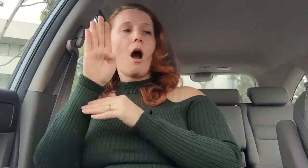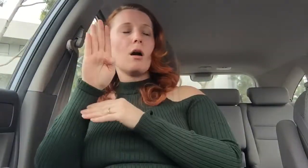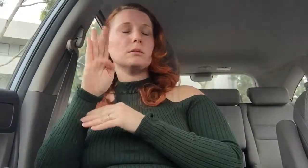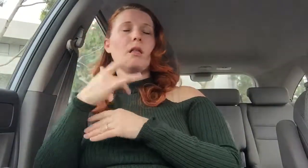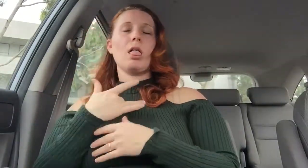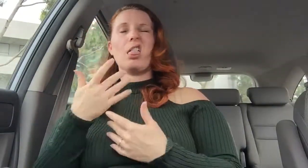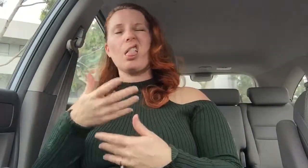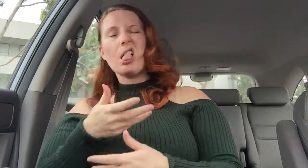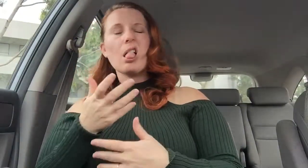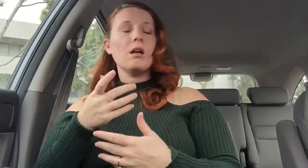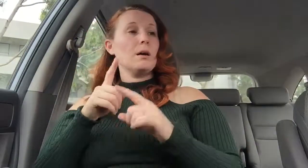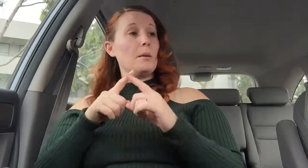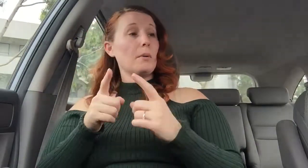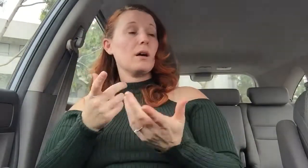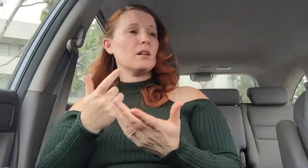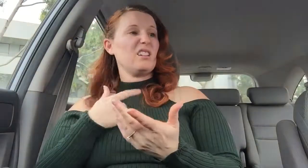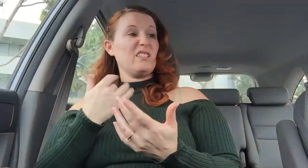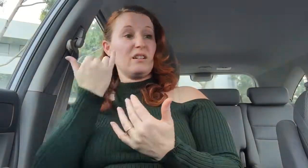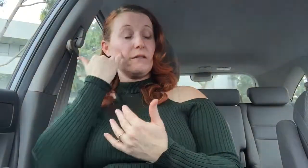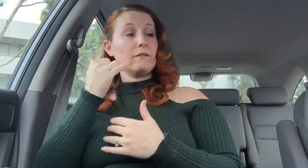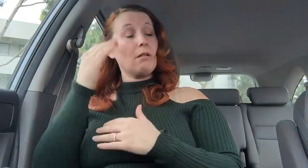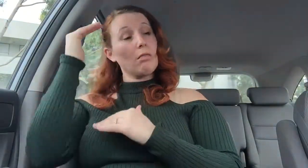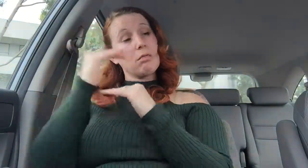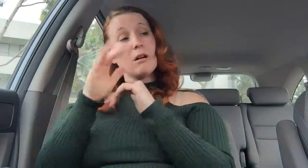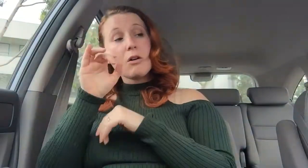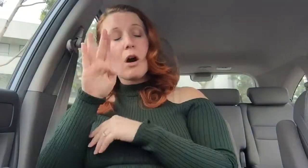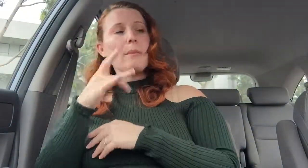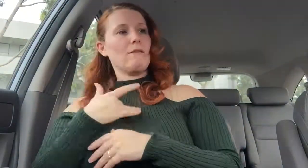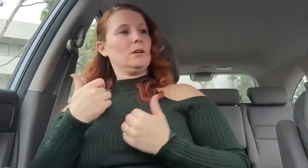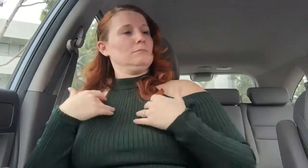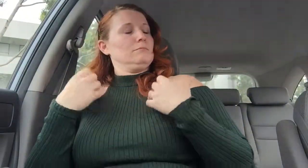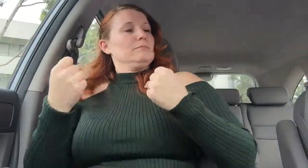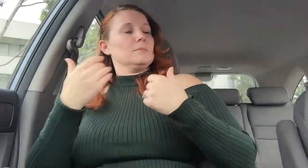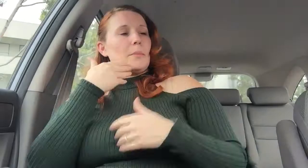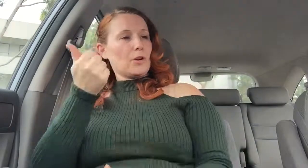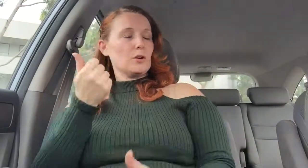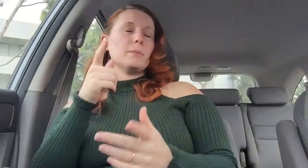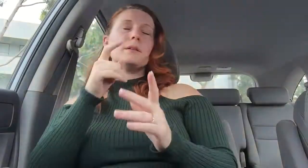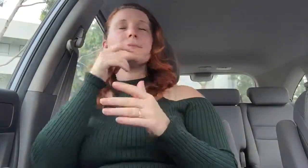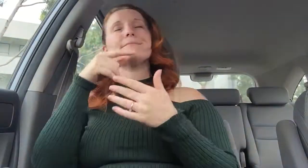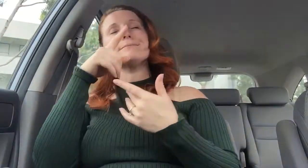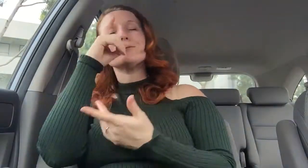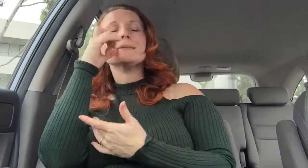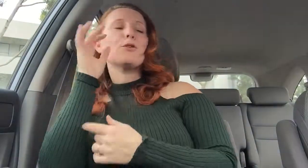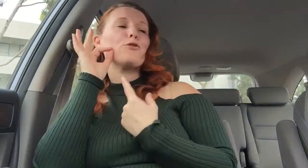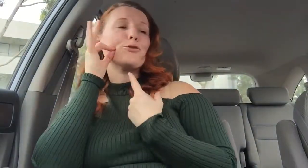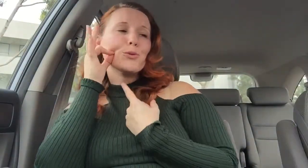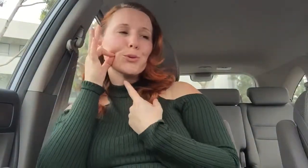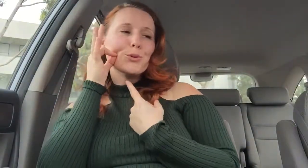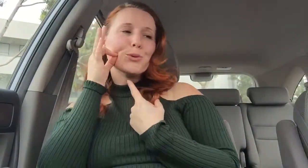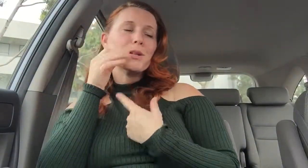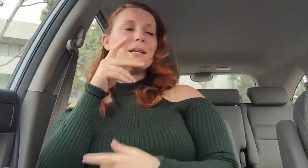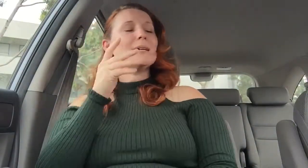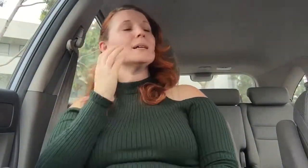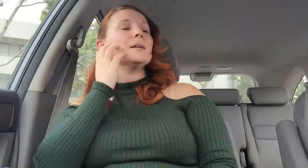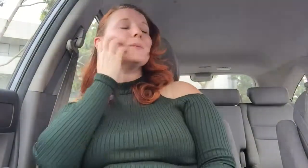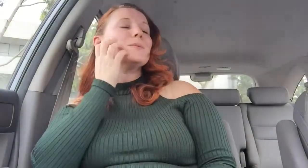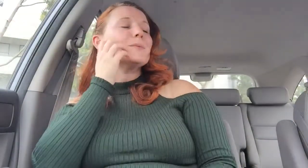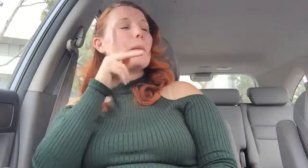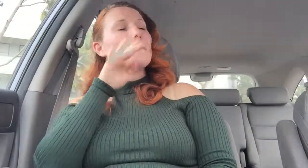feel like eating things that like aren't keto things, like in the summer, like I love peaches or like I love watermelon, and those aren't necessarily keto friendly foods, but this is my life and I'm gonna like